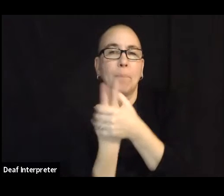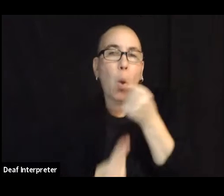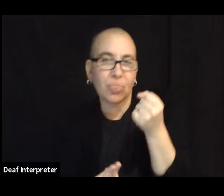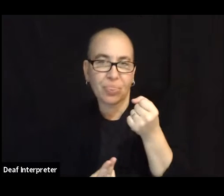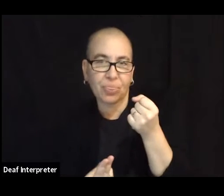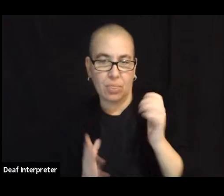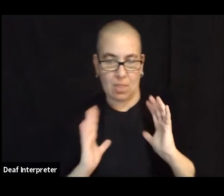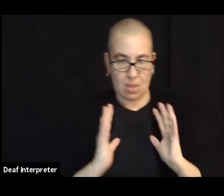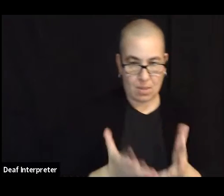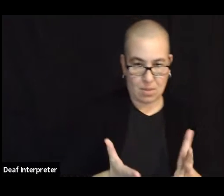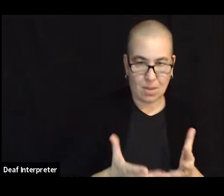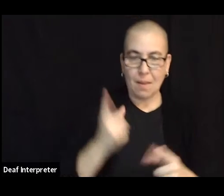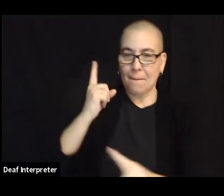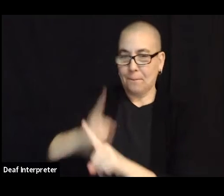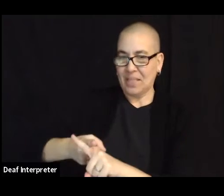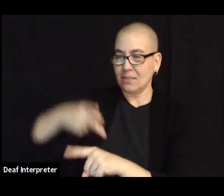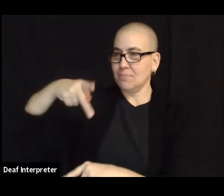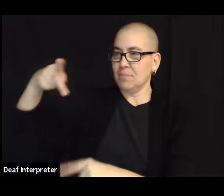Thank you.